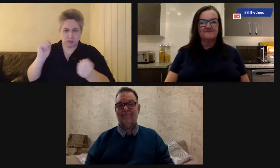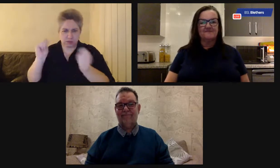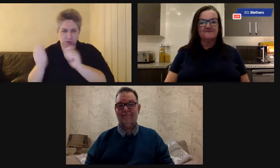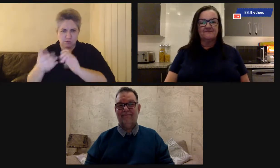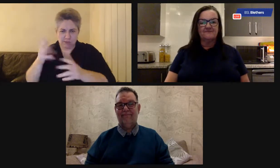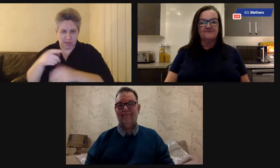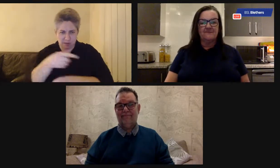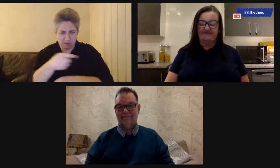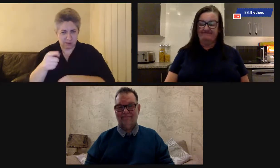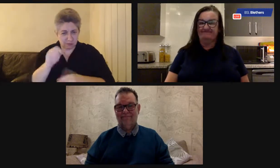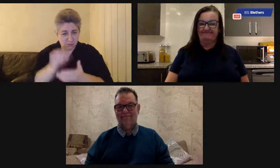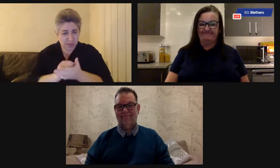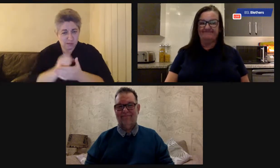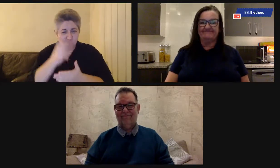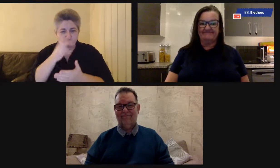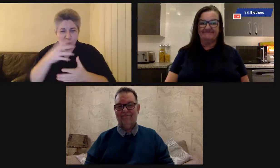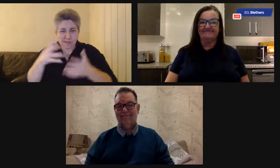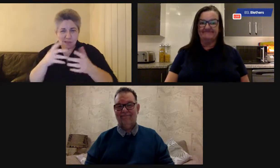treasure,